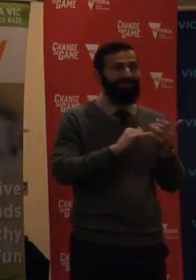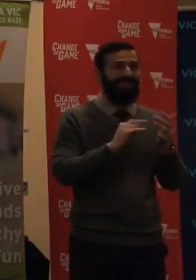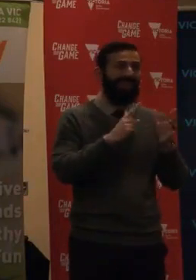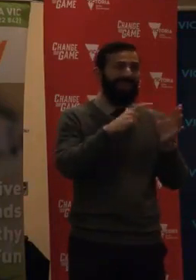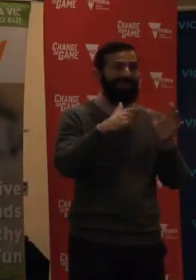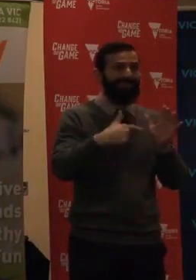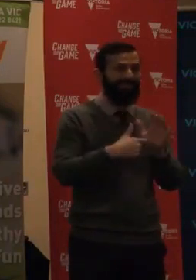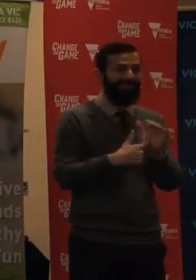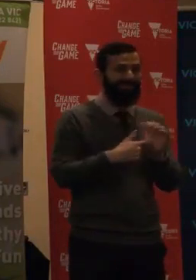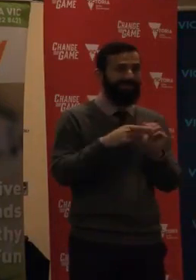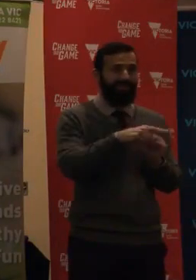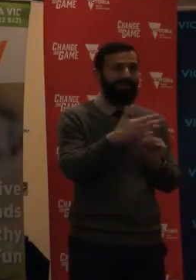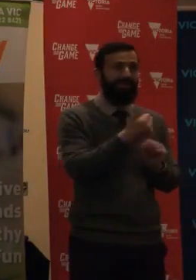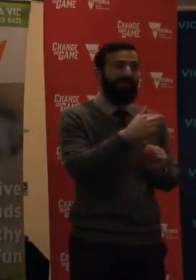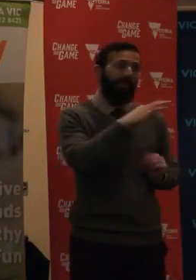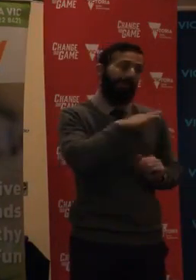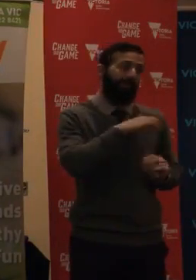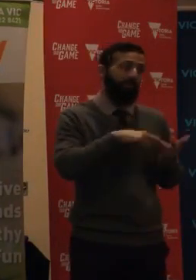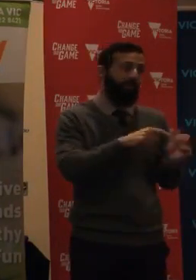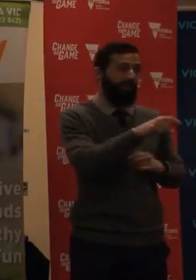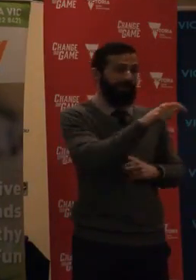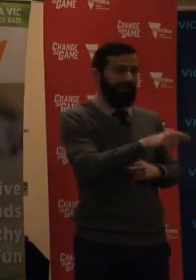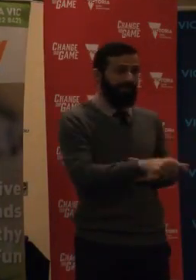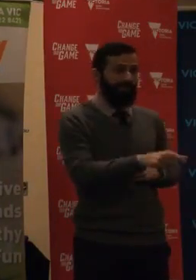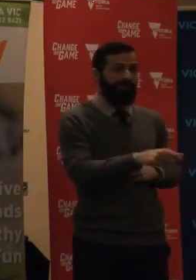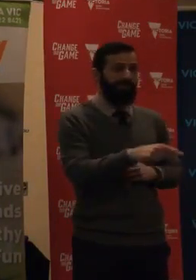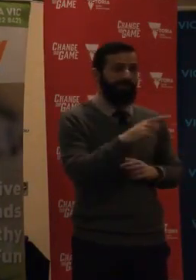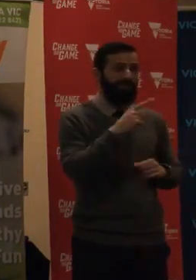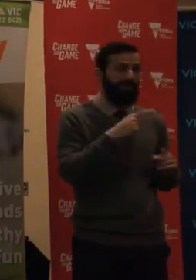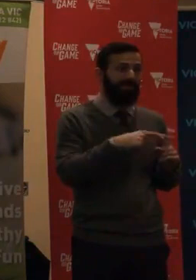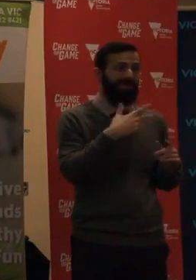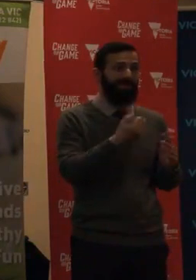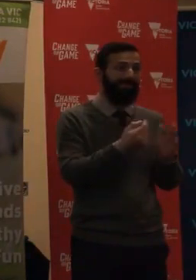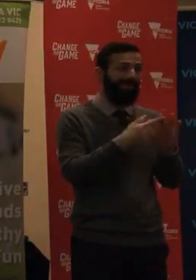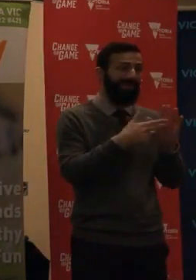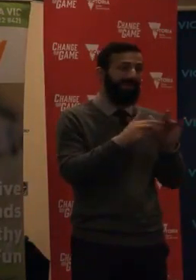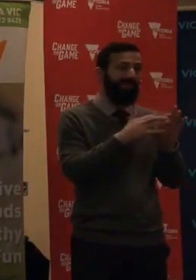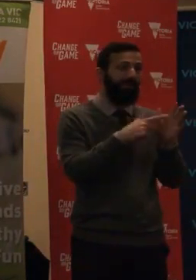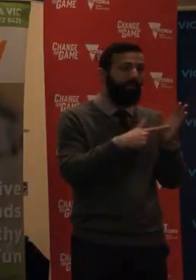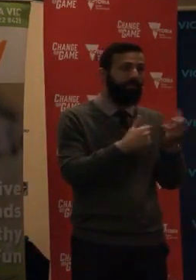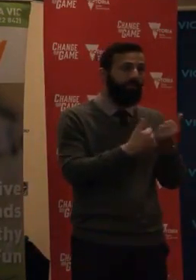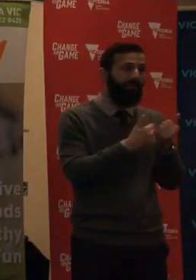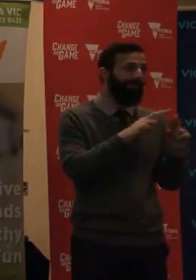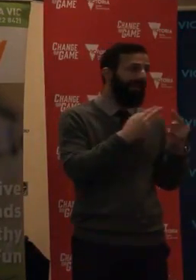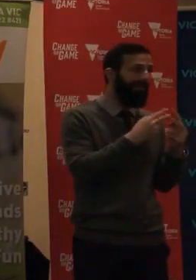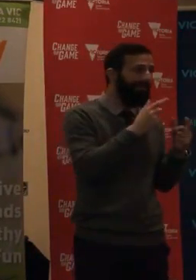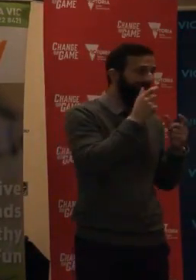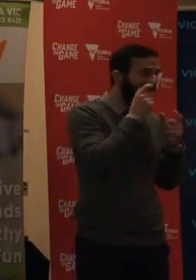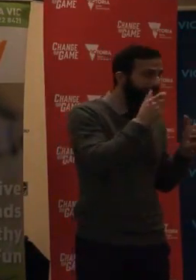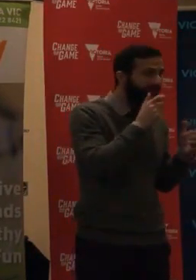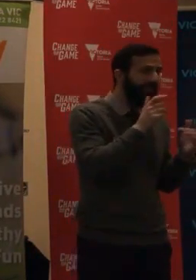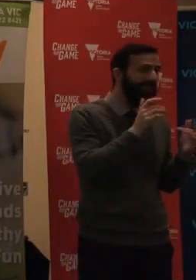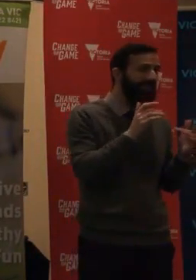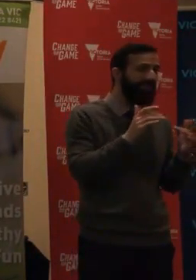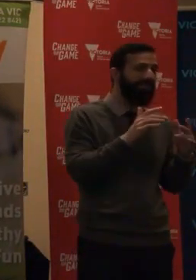must have benefit to the participant, and take into account informal supports by families, carers, networks, and the community.